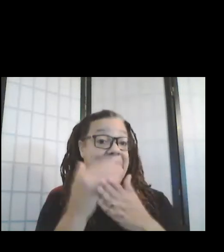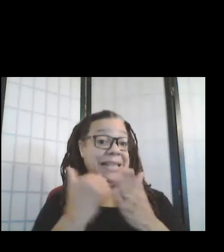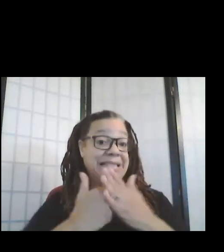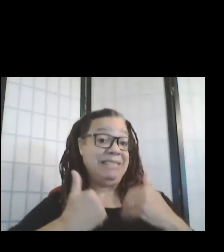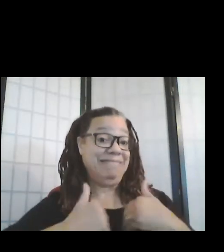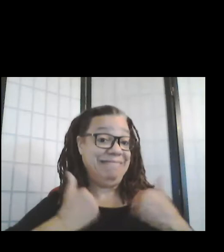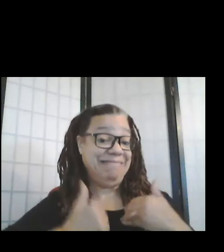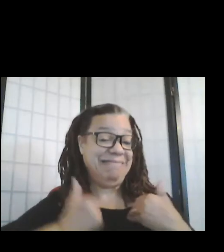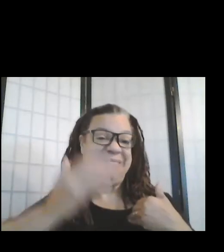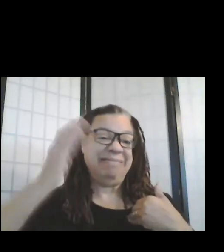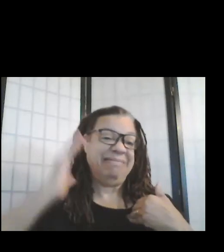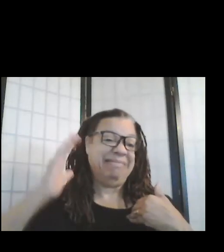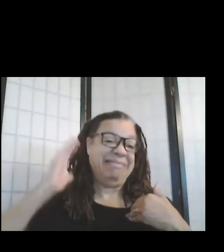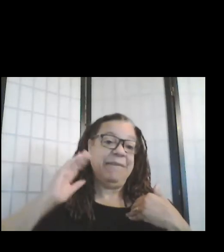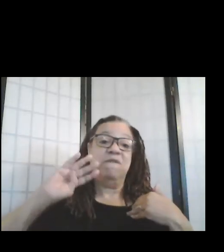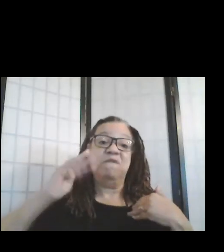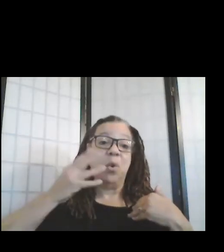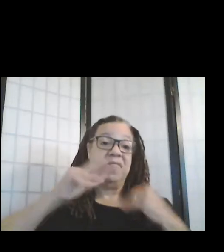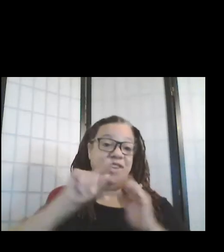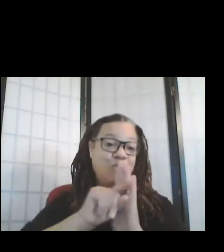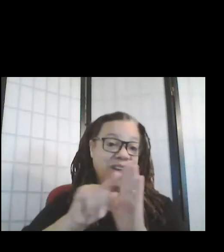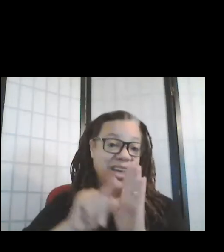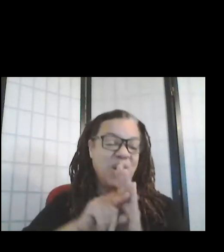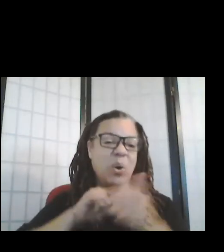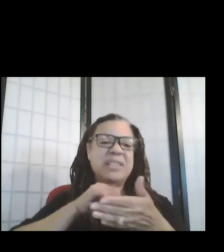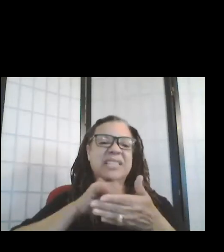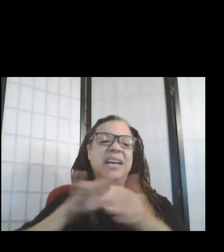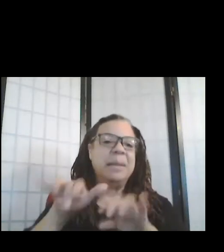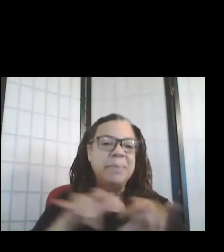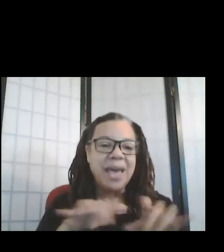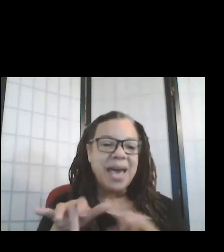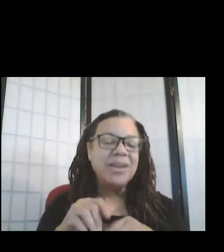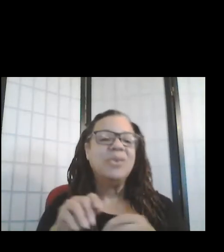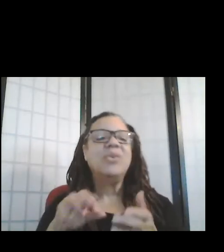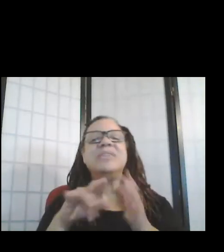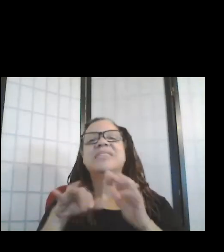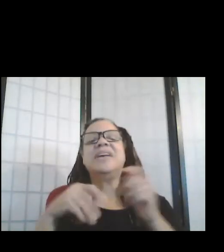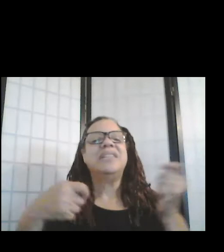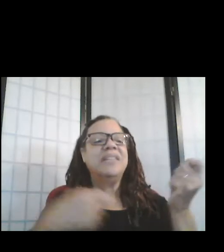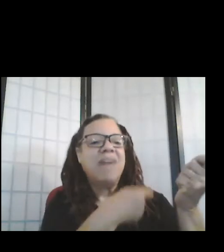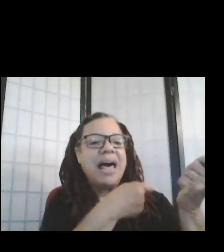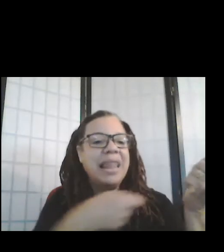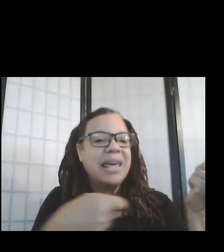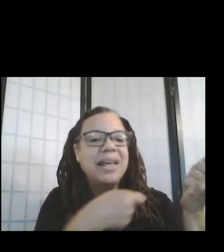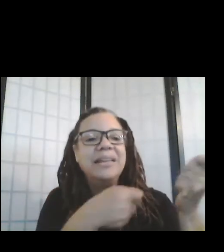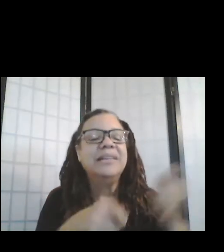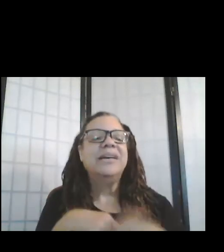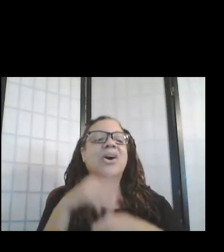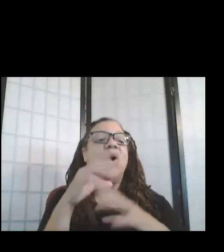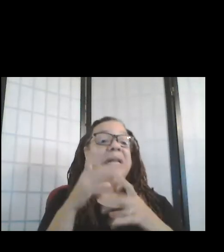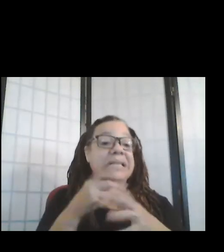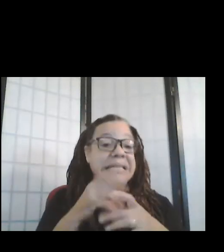in fourth grade, or I studied piano, or I studied the violin or the saxophone or whatever. But the bulk